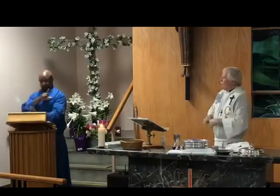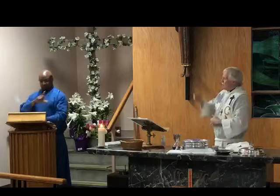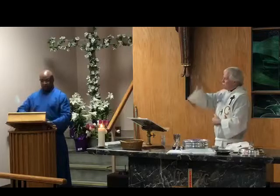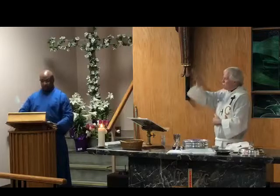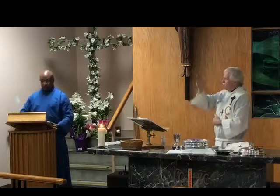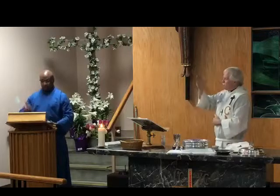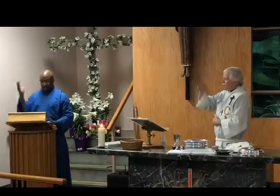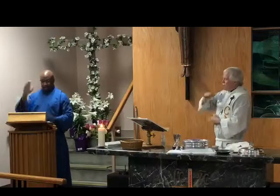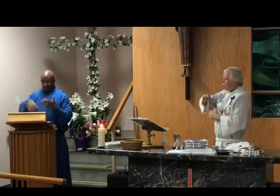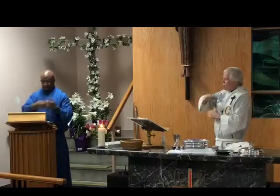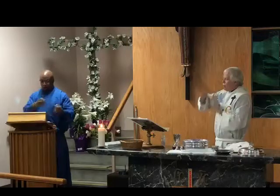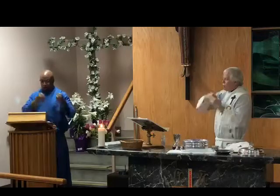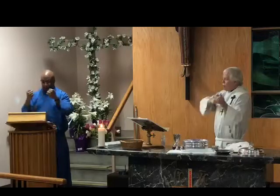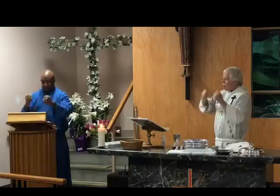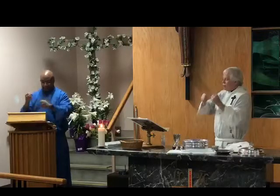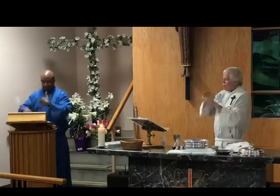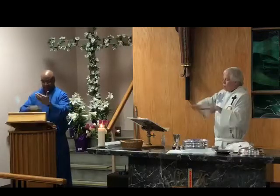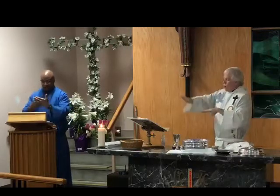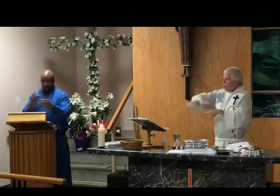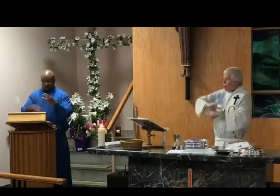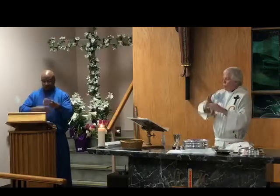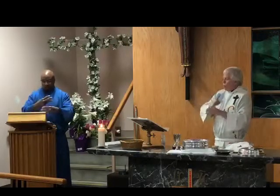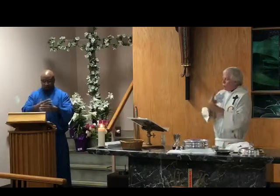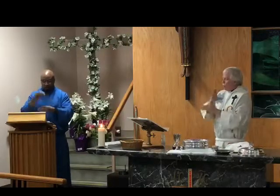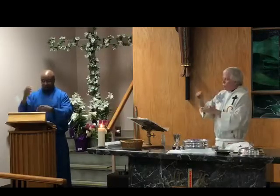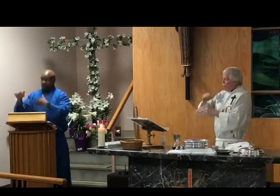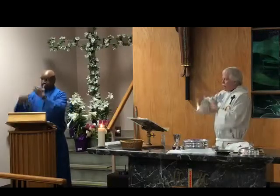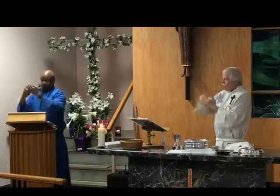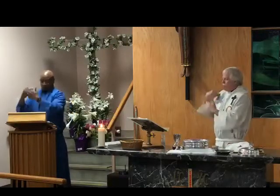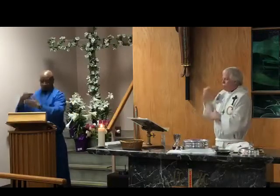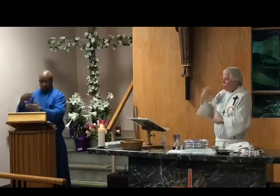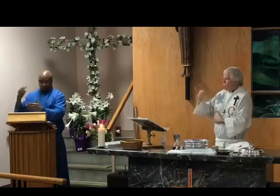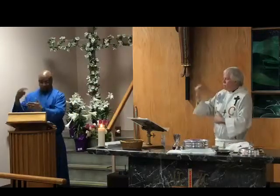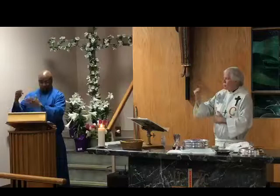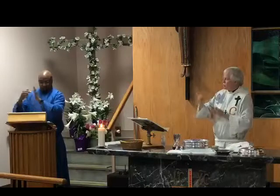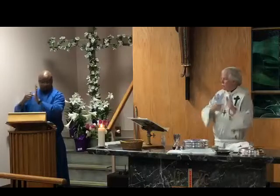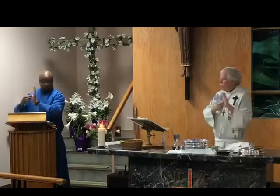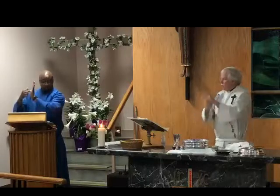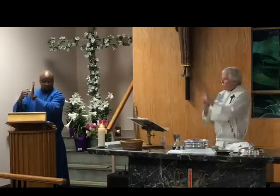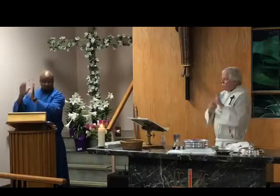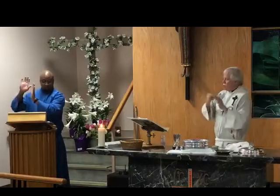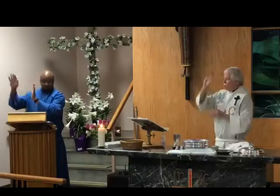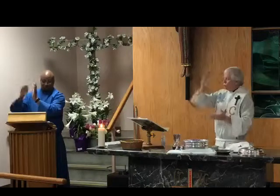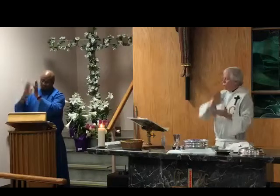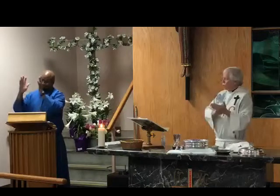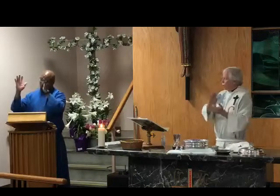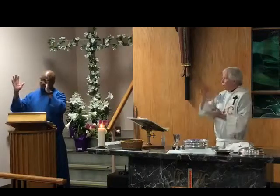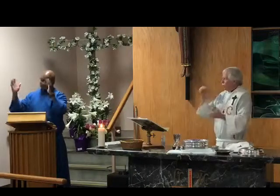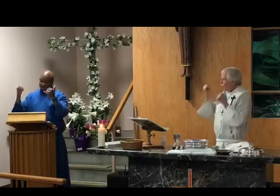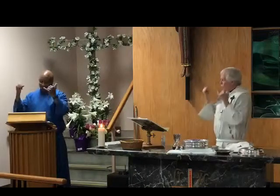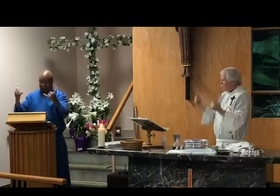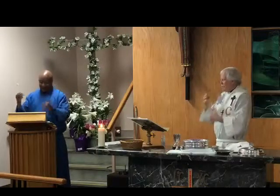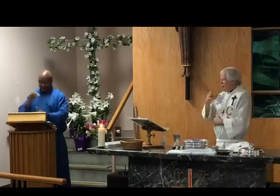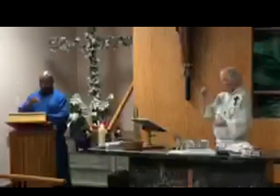Holy, holy, holy is the Lord God Almighty. All the world and all of history shows your